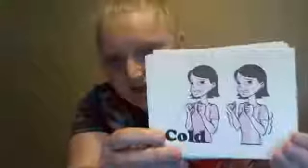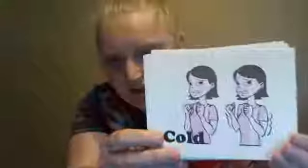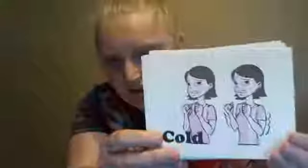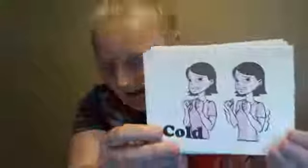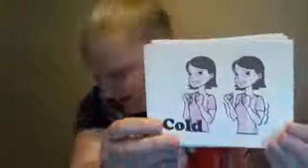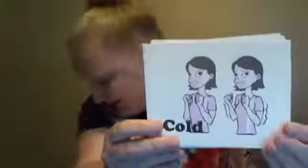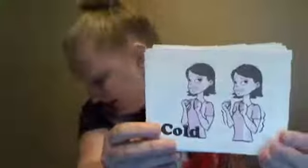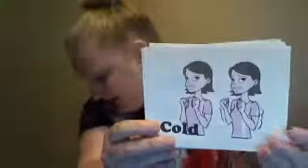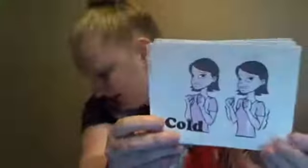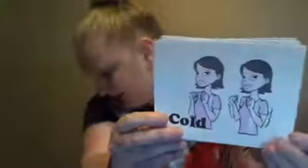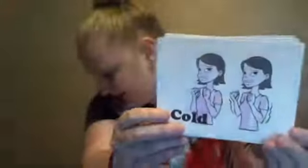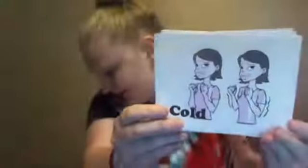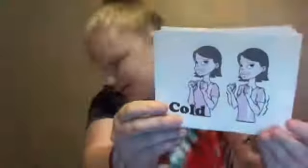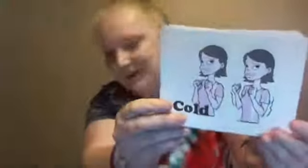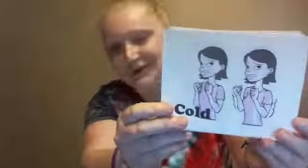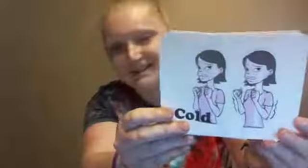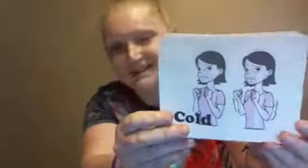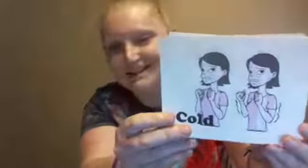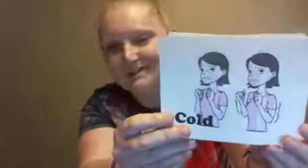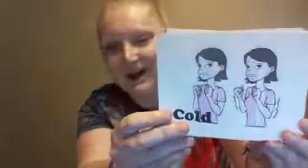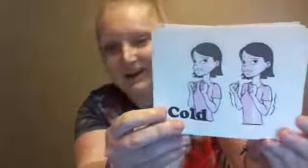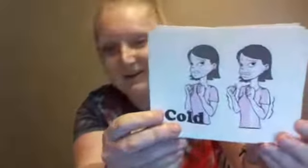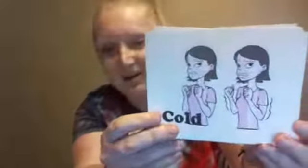And again, sorry if you hear some noises in the background.